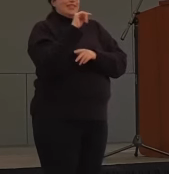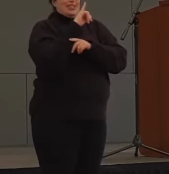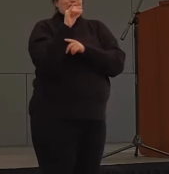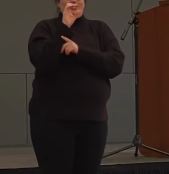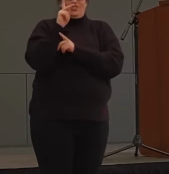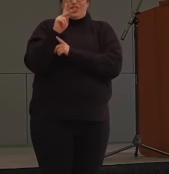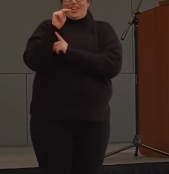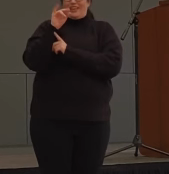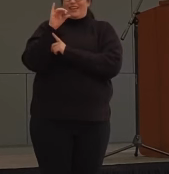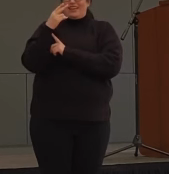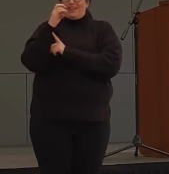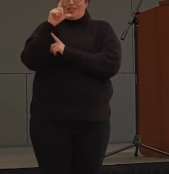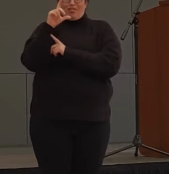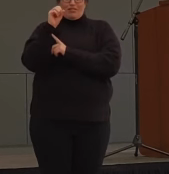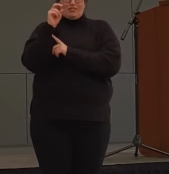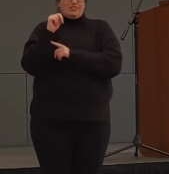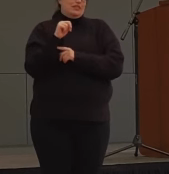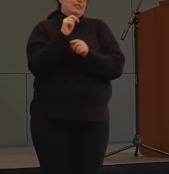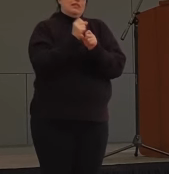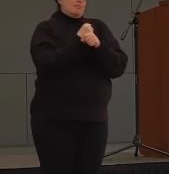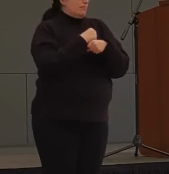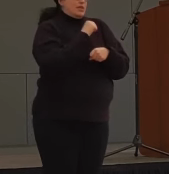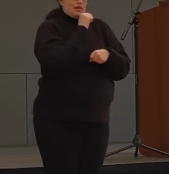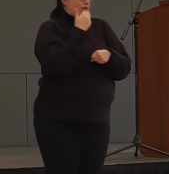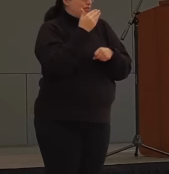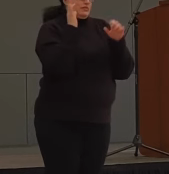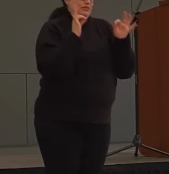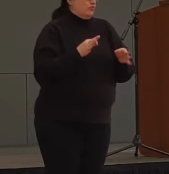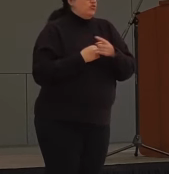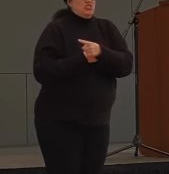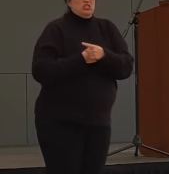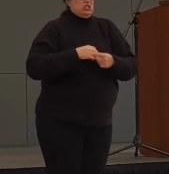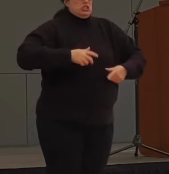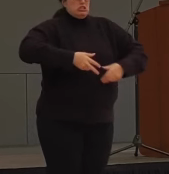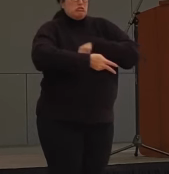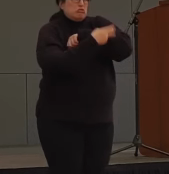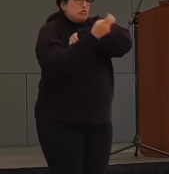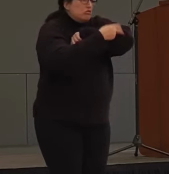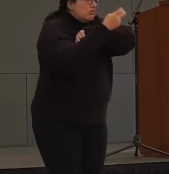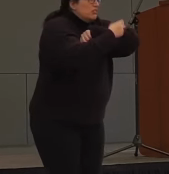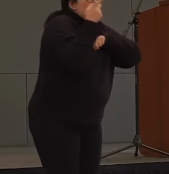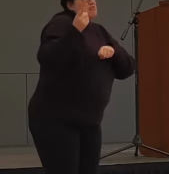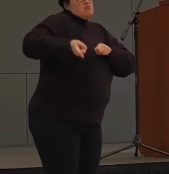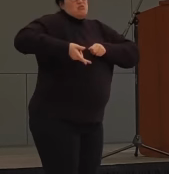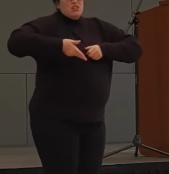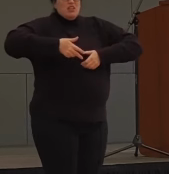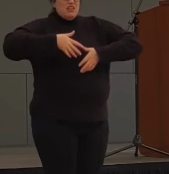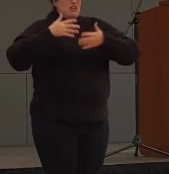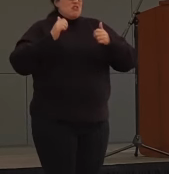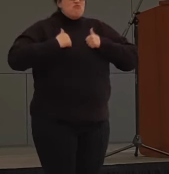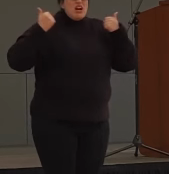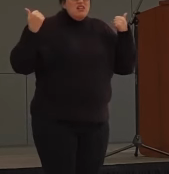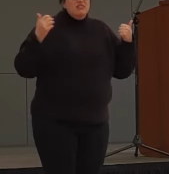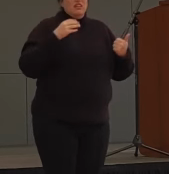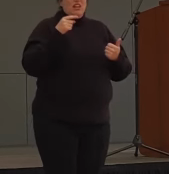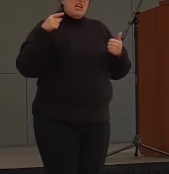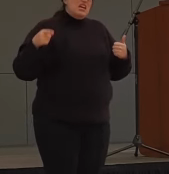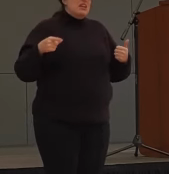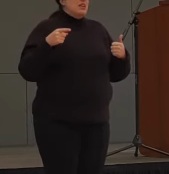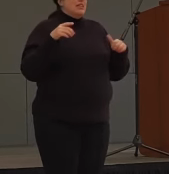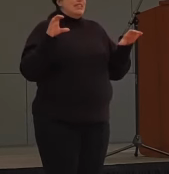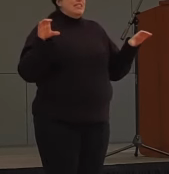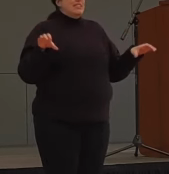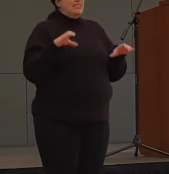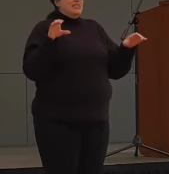making good choices. He is stealing, he's being violent, he's being disruptive, and they do what they call a